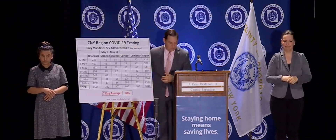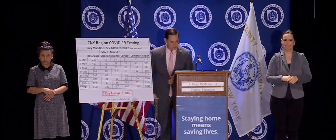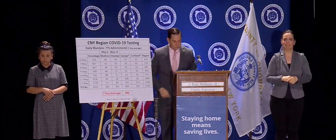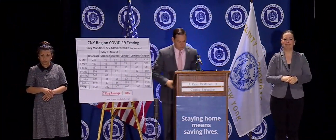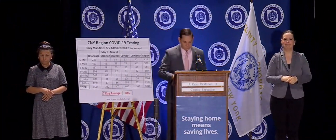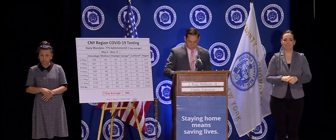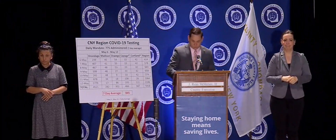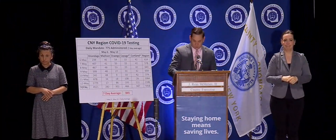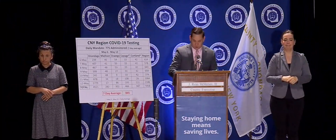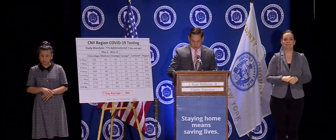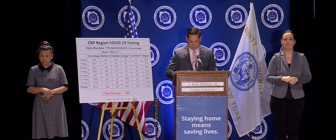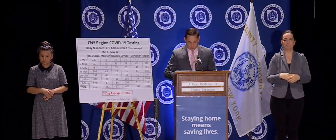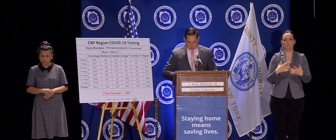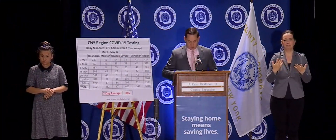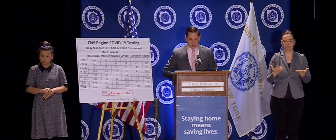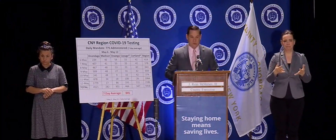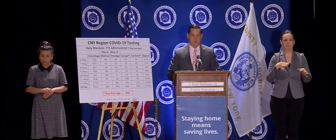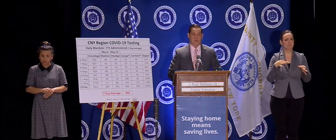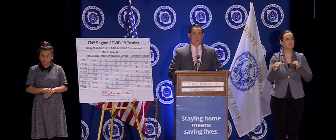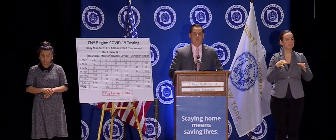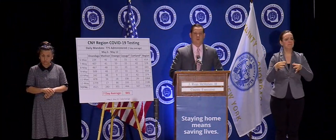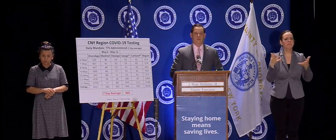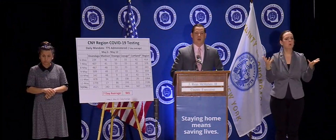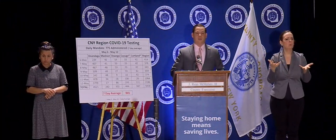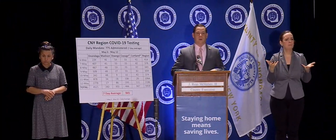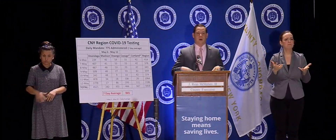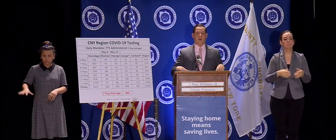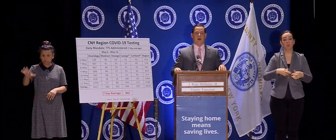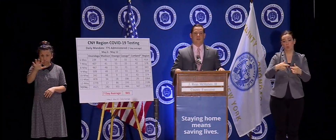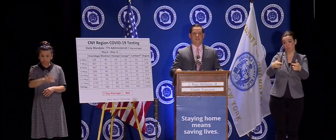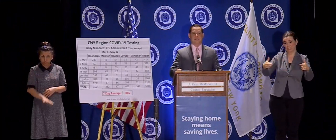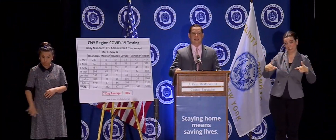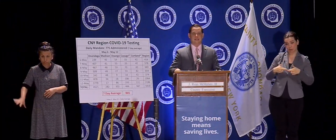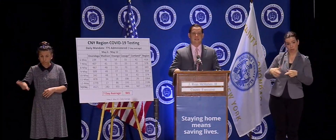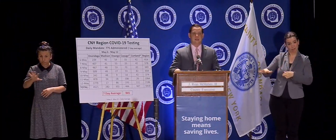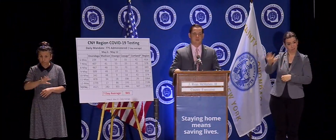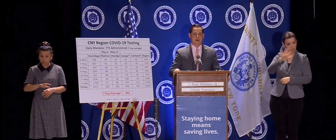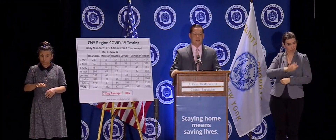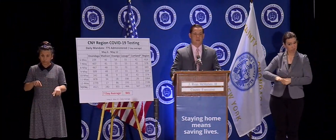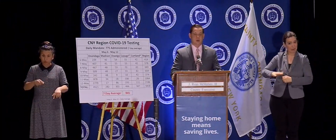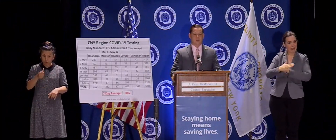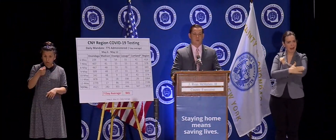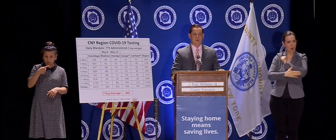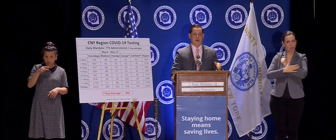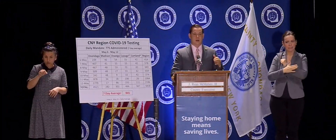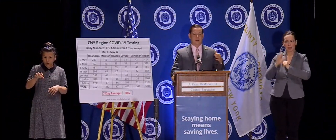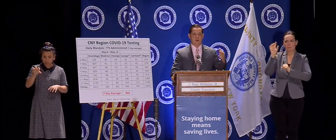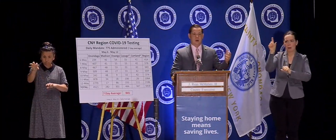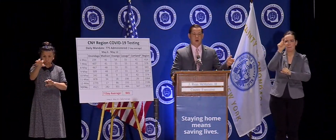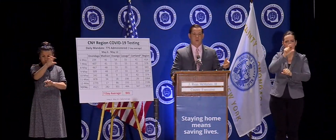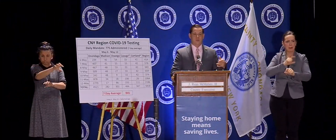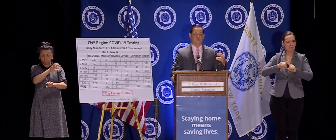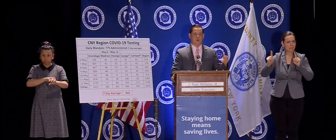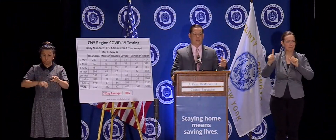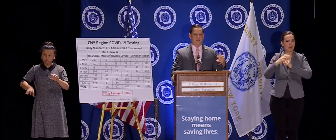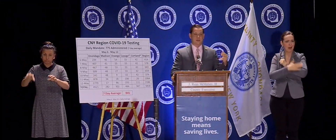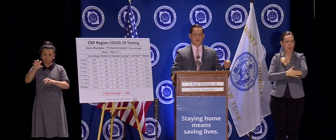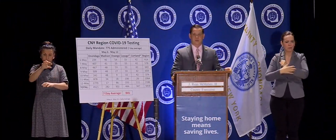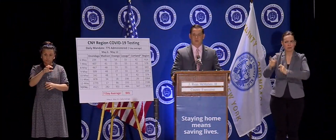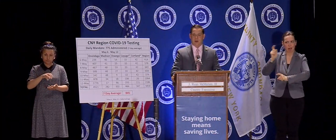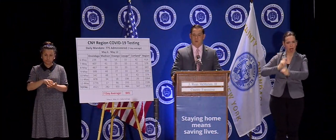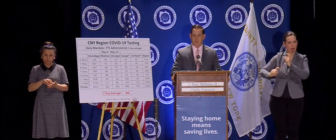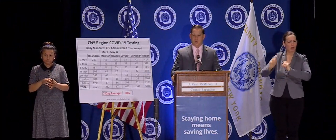Okay. We've talked about as a region. We've talked about how the state system has numbers that are always